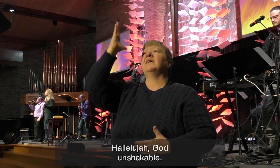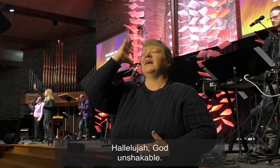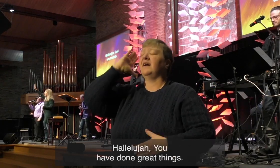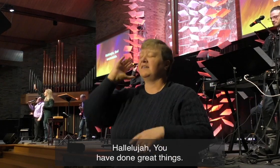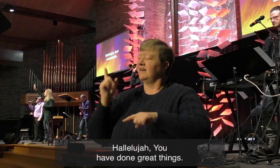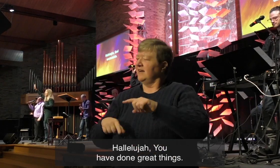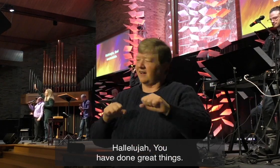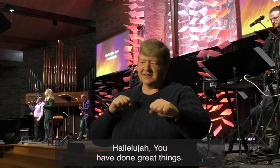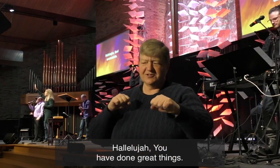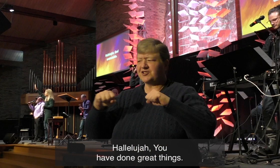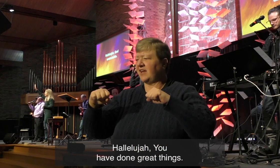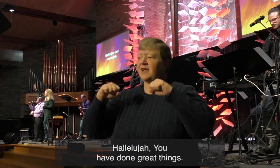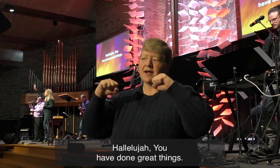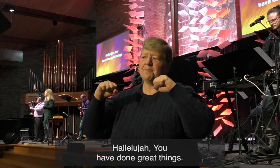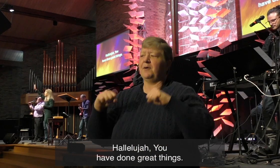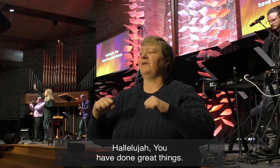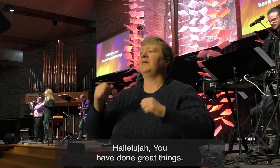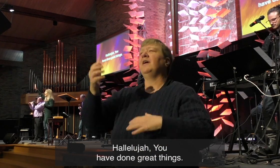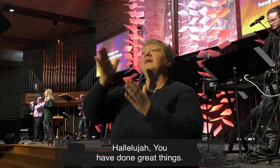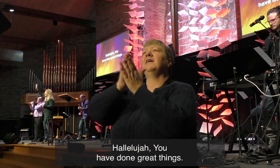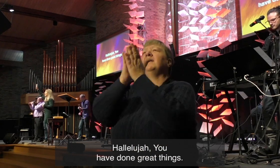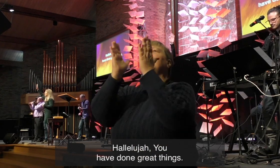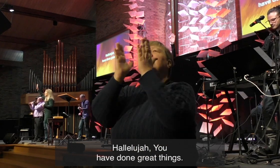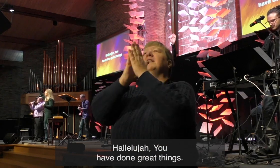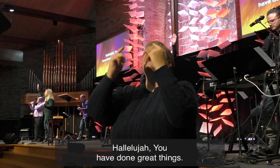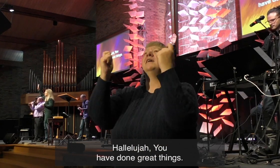Hallelujah, God, unshakable.